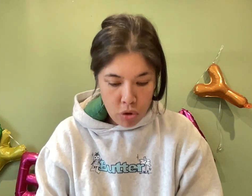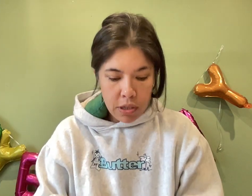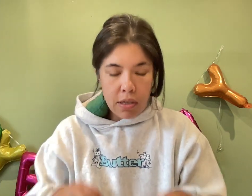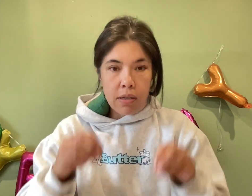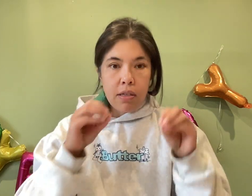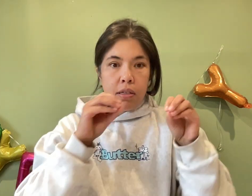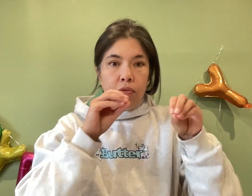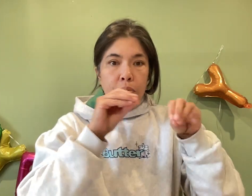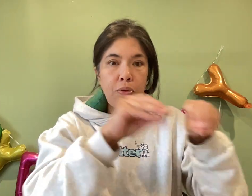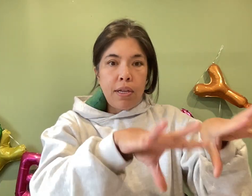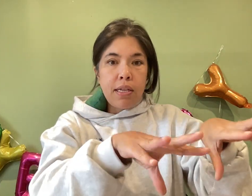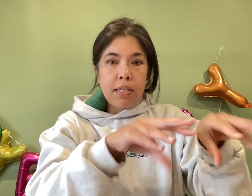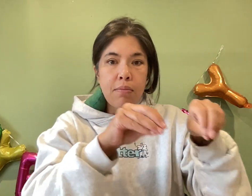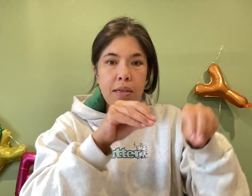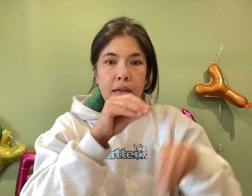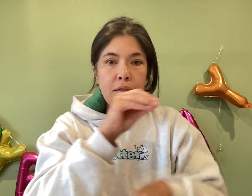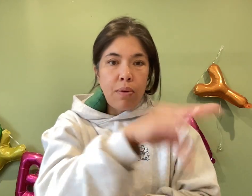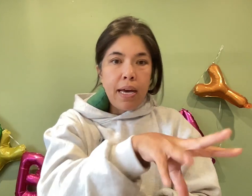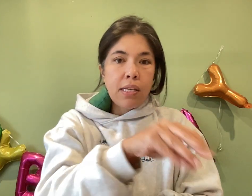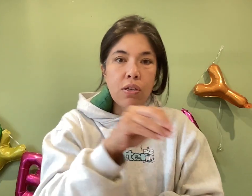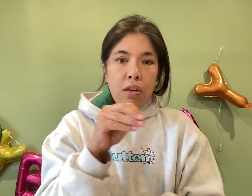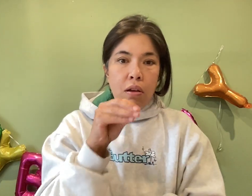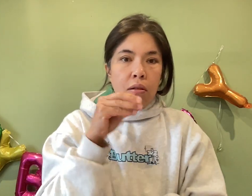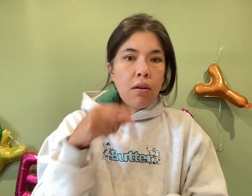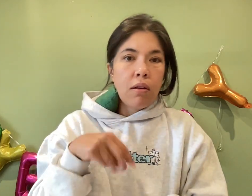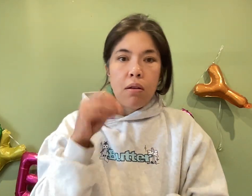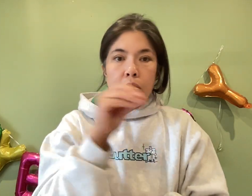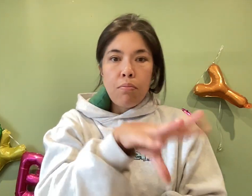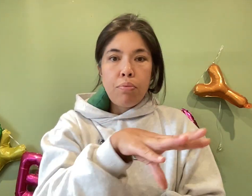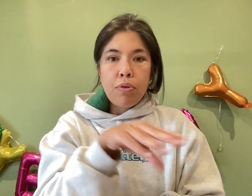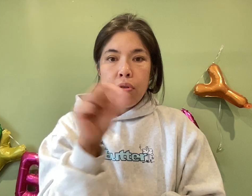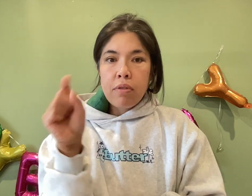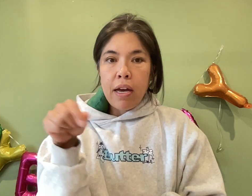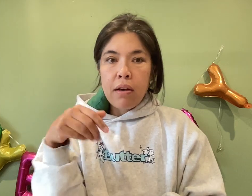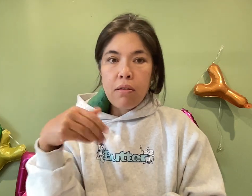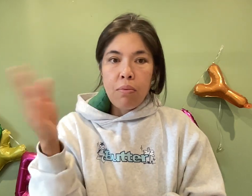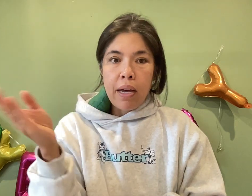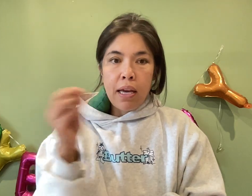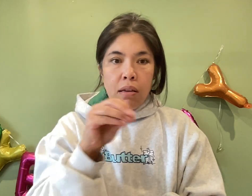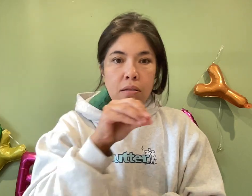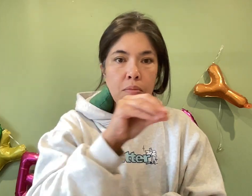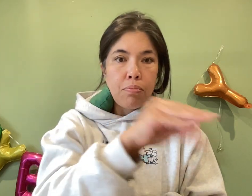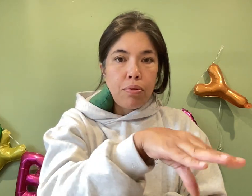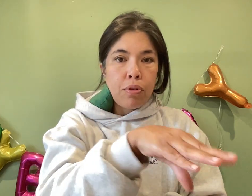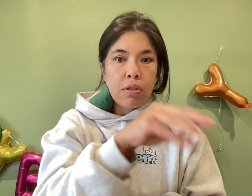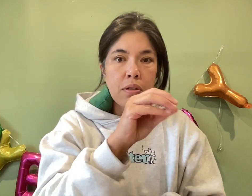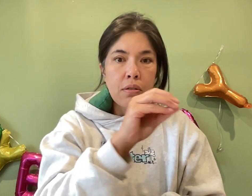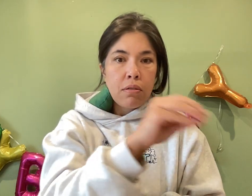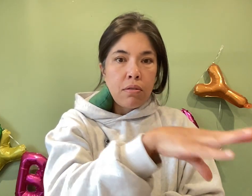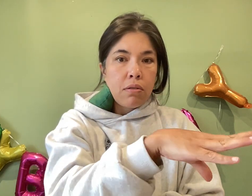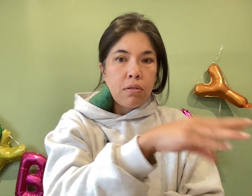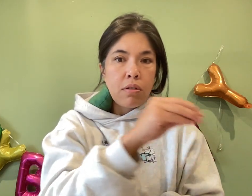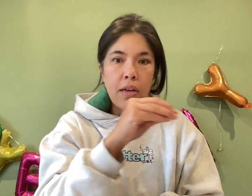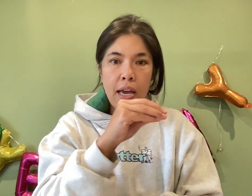Put is if you're putting something away, so you can go put that away. So put, so the hand